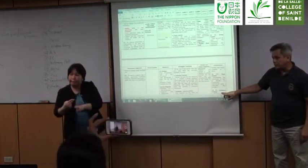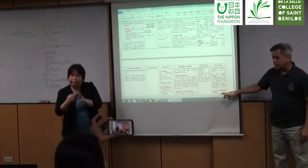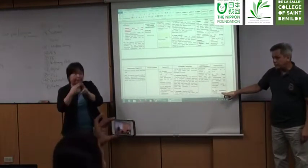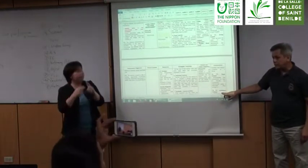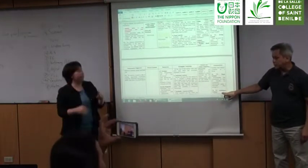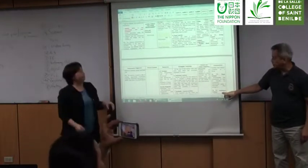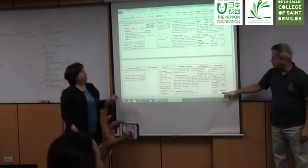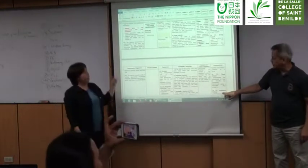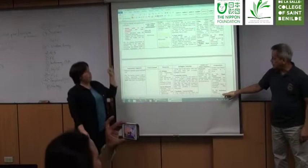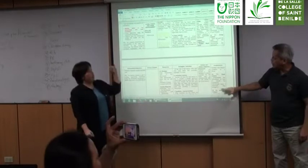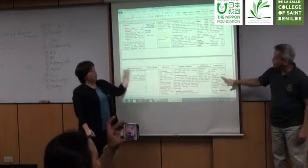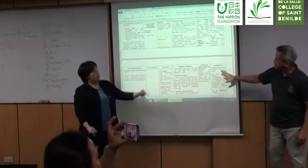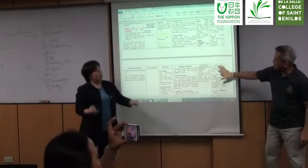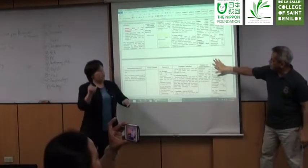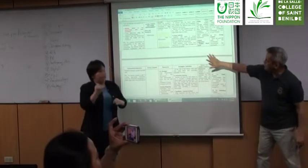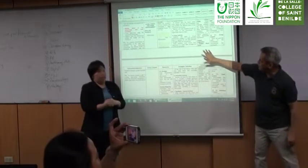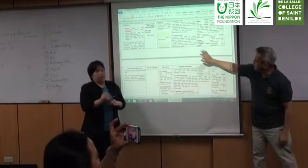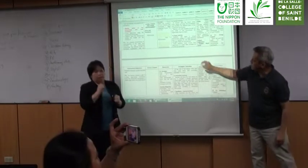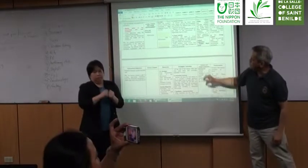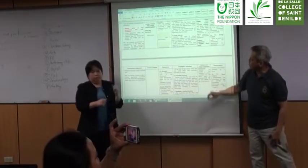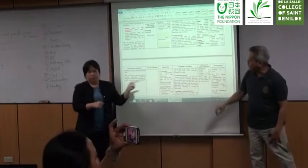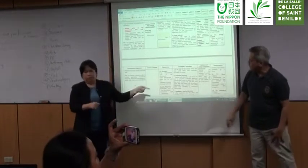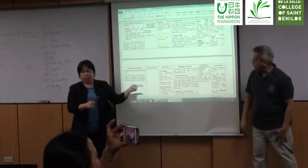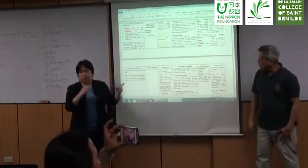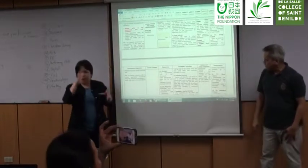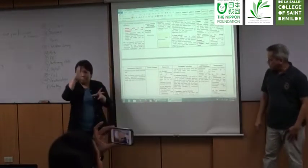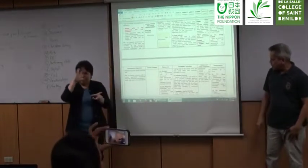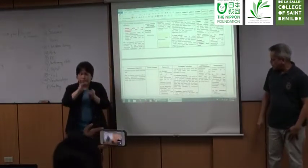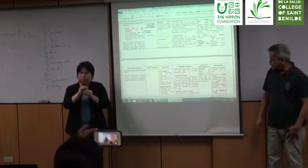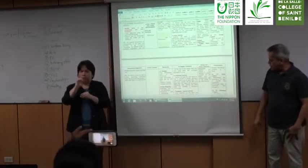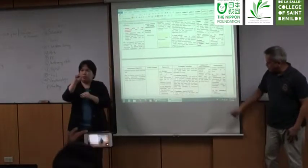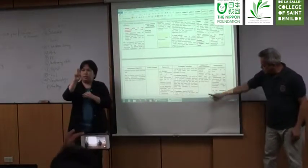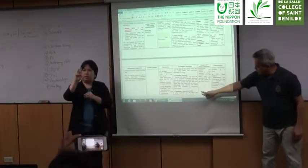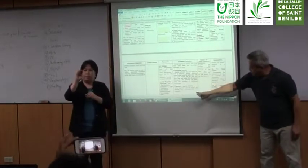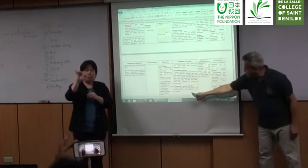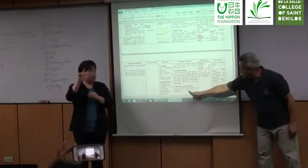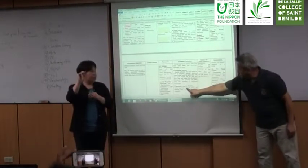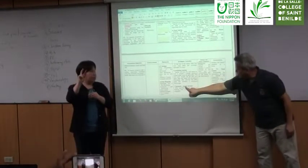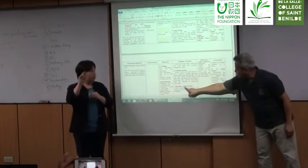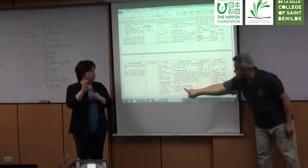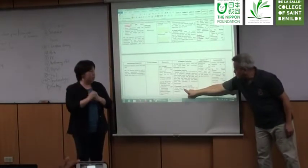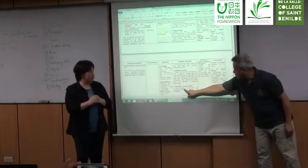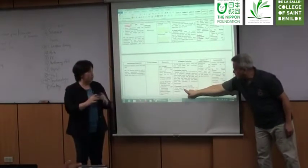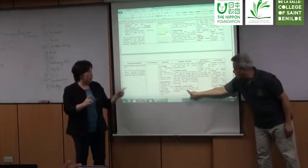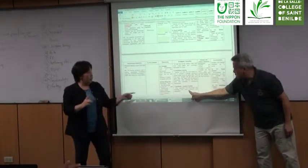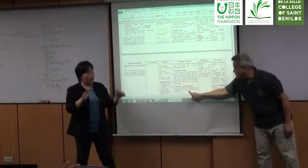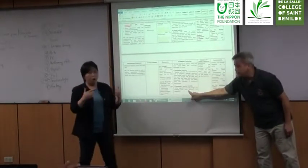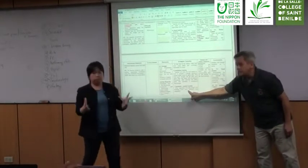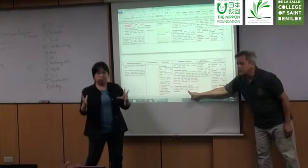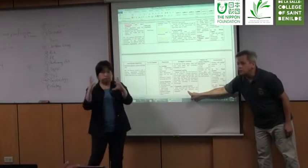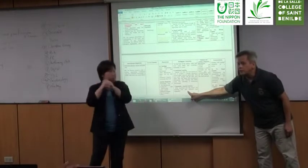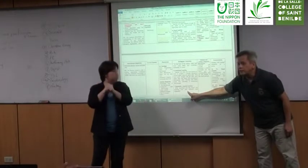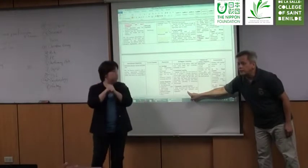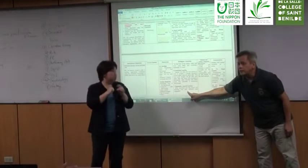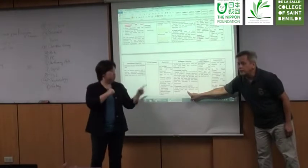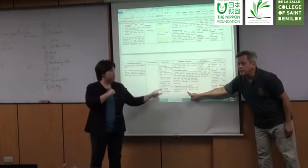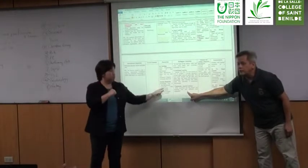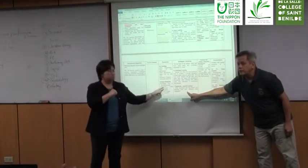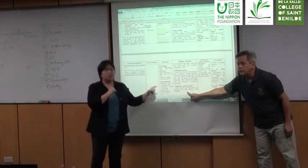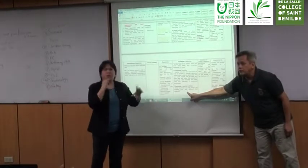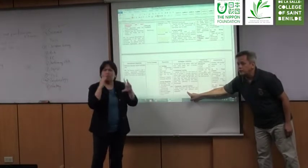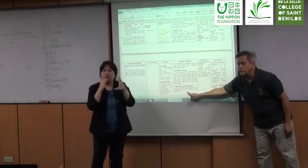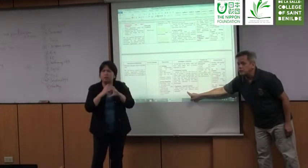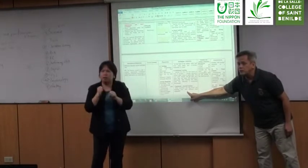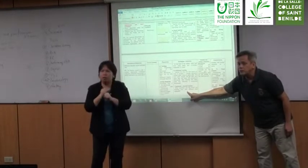summative activity. So that will be microscopy. The next, there is a synthesis also part within this journal